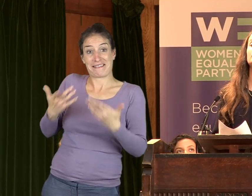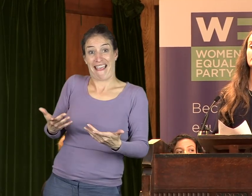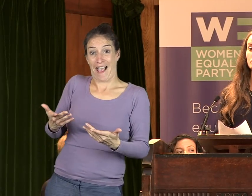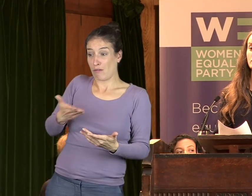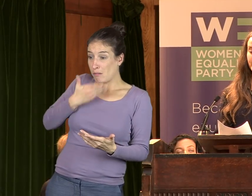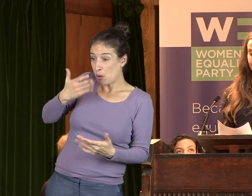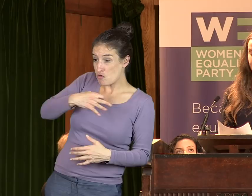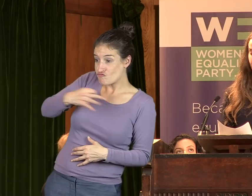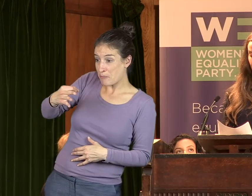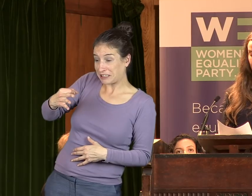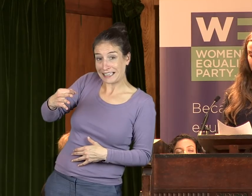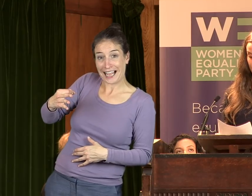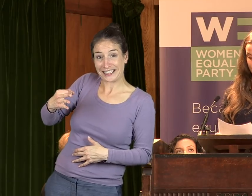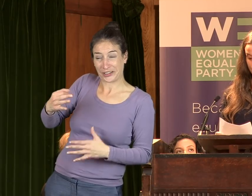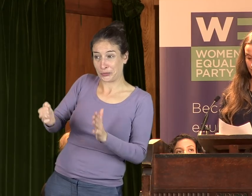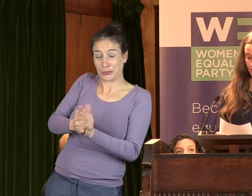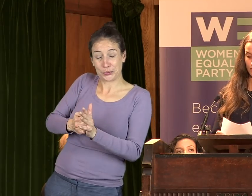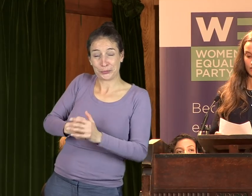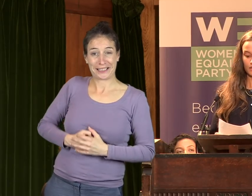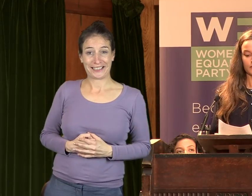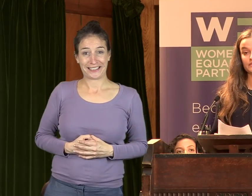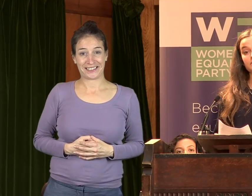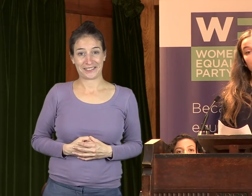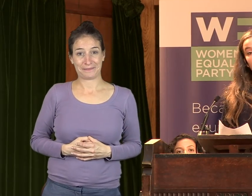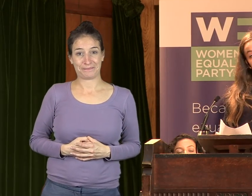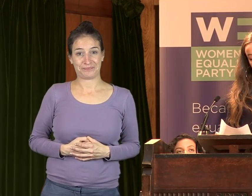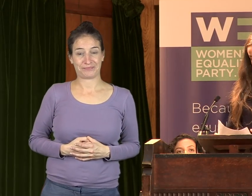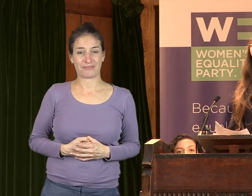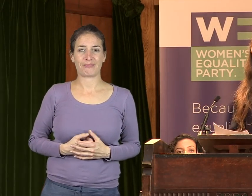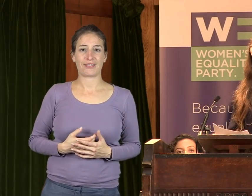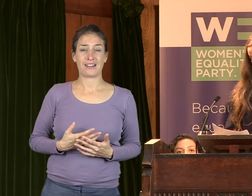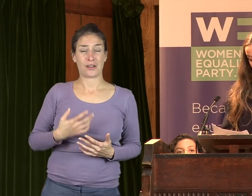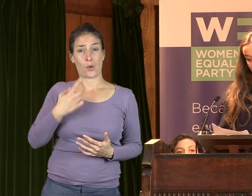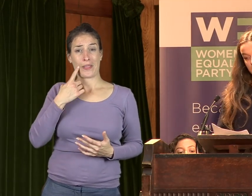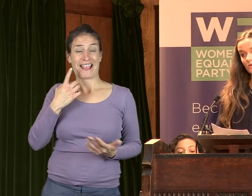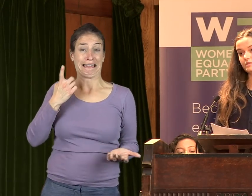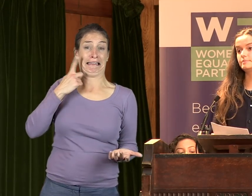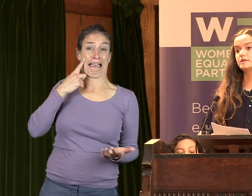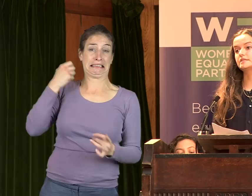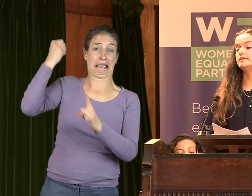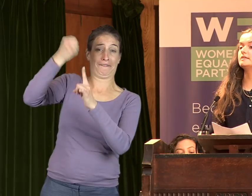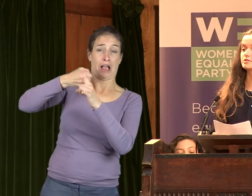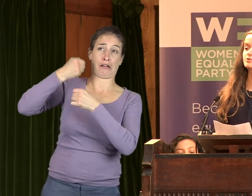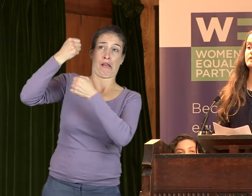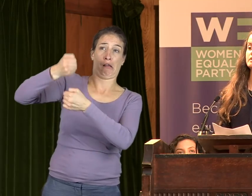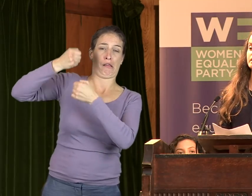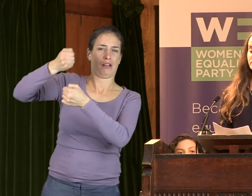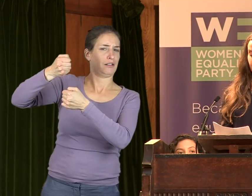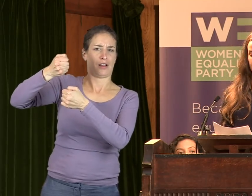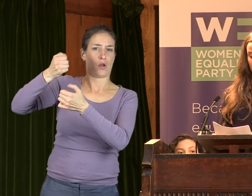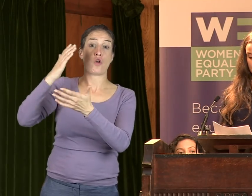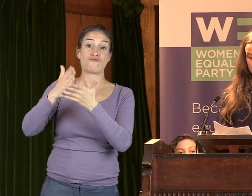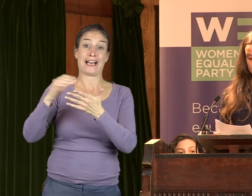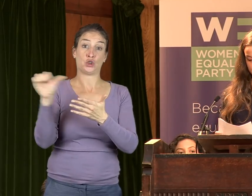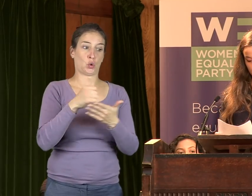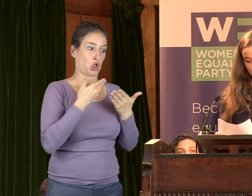representation from all areas of public life. This isn't an easy fight. The Women's Equality Party is distracting me from